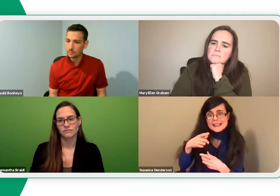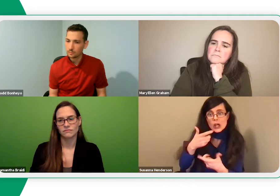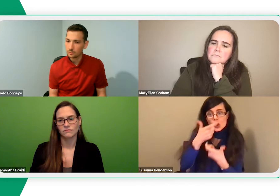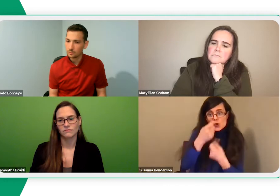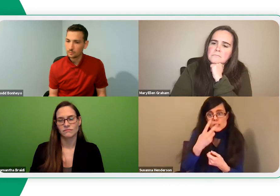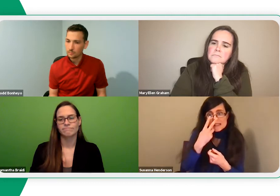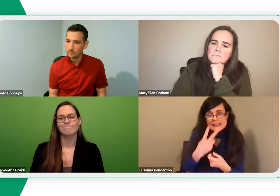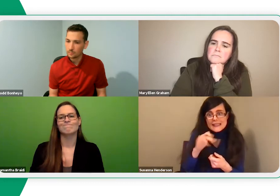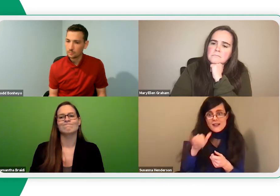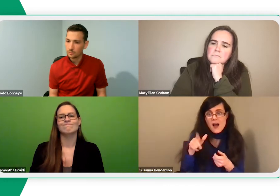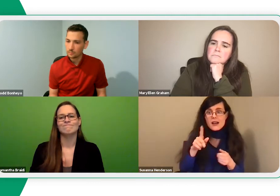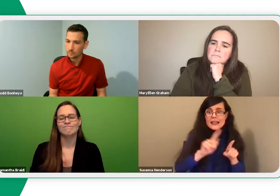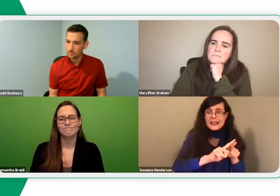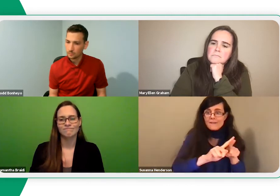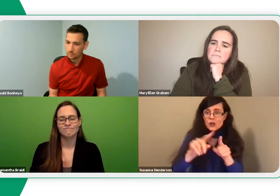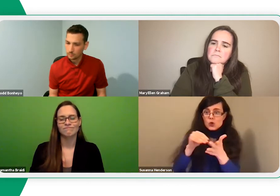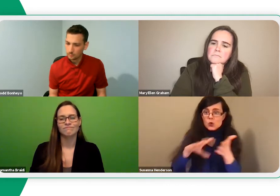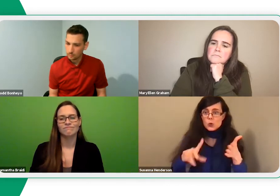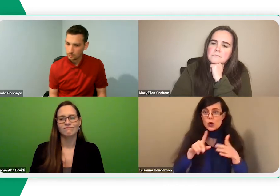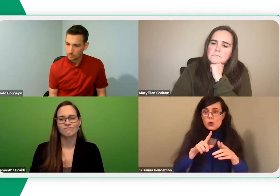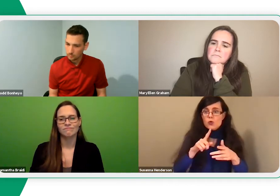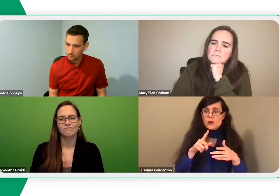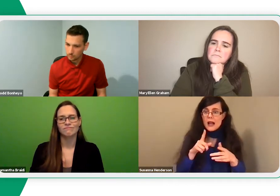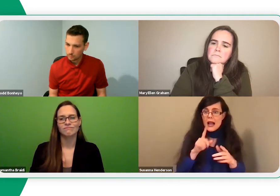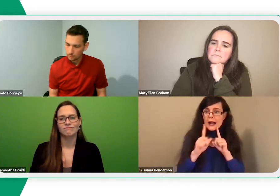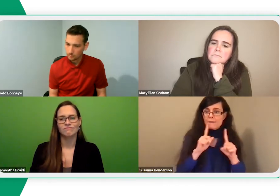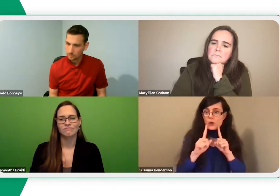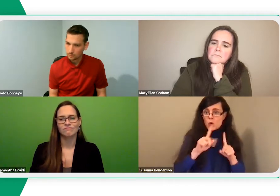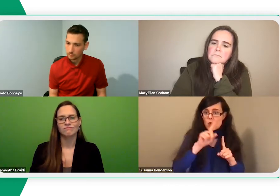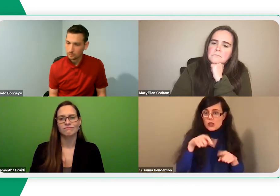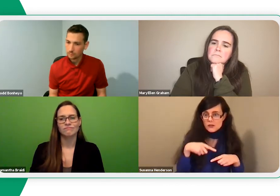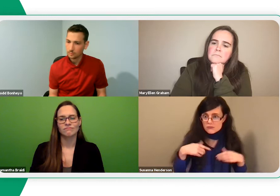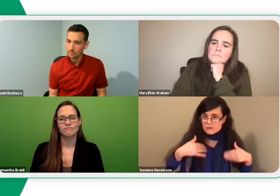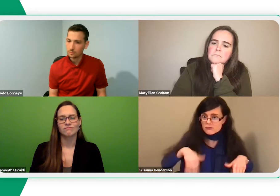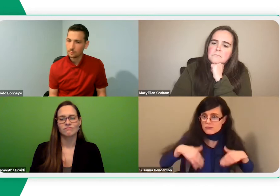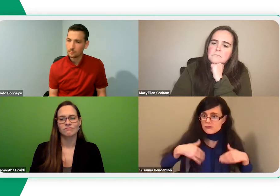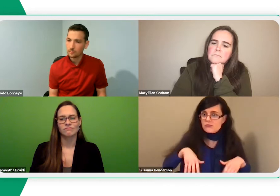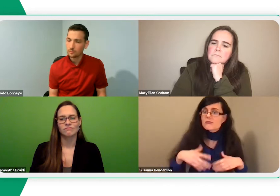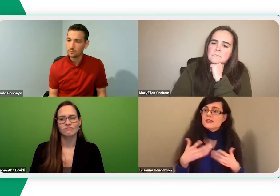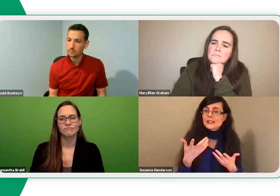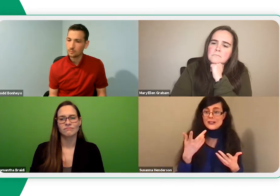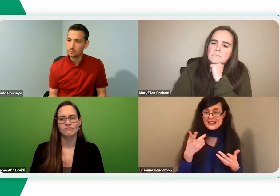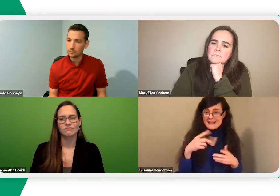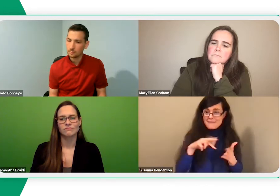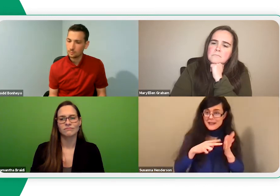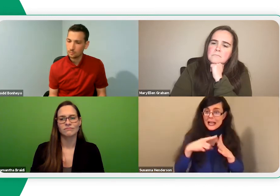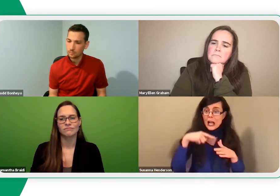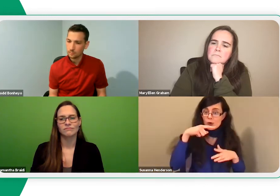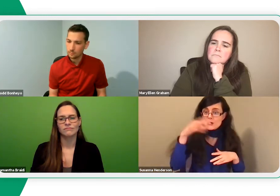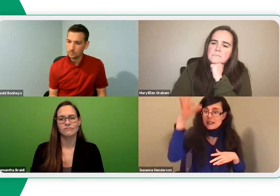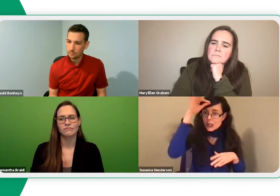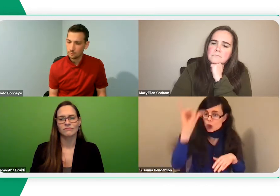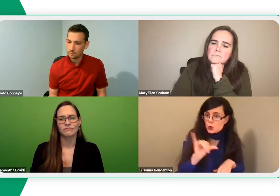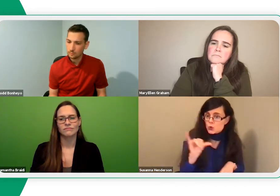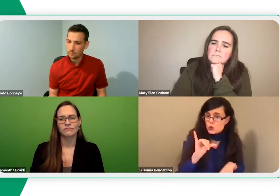didn't know that it was like 11% interest. And different students were asking different questions and